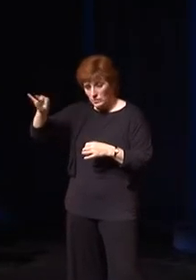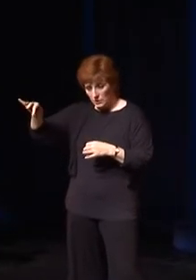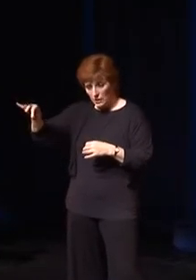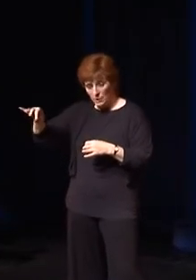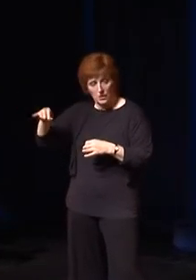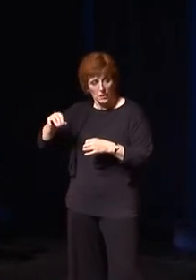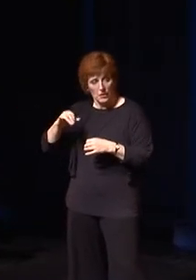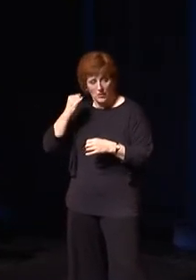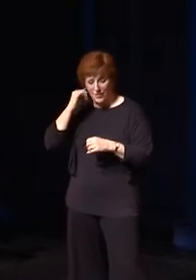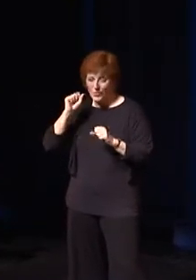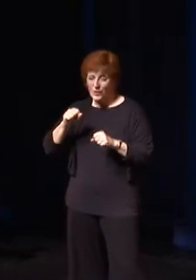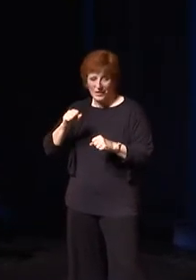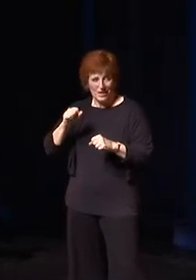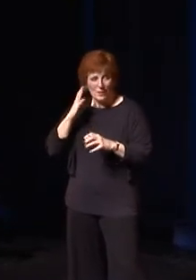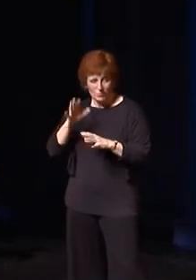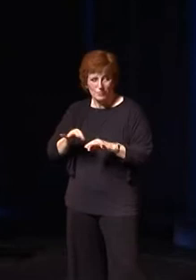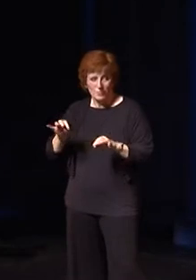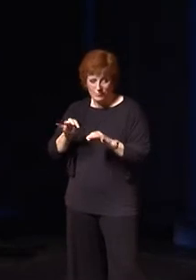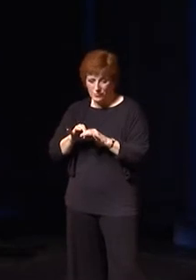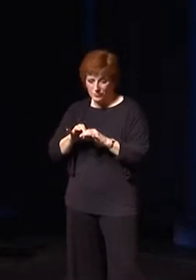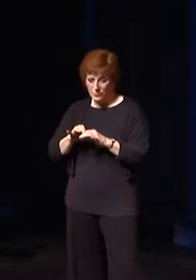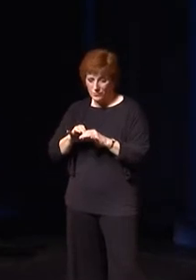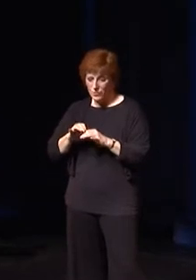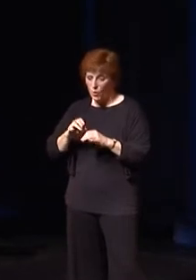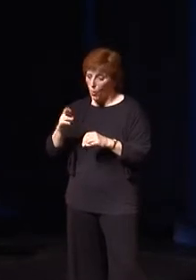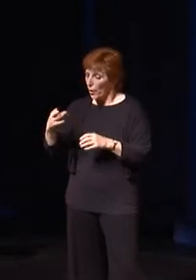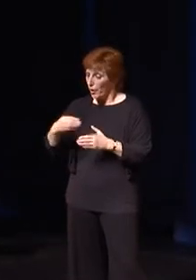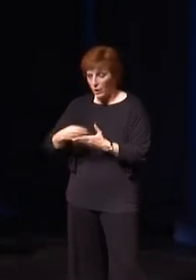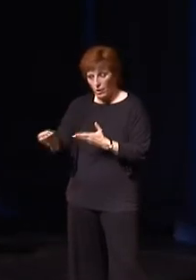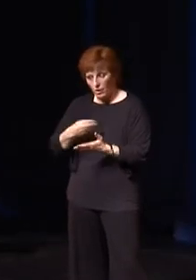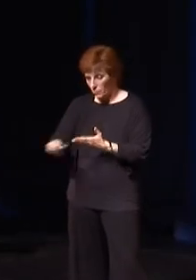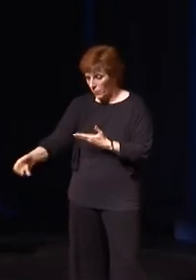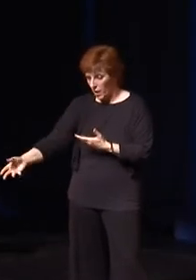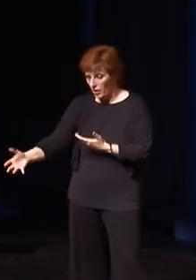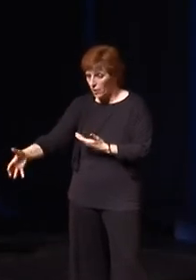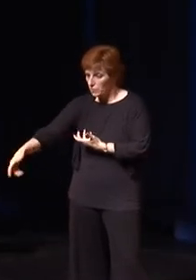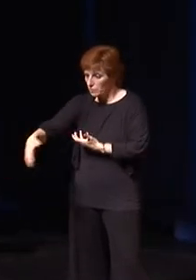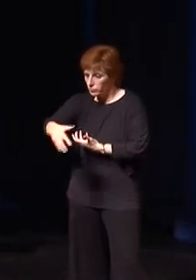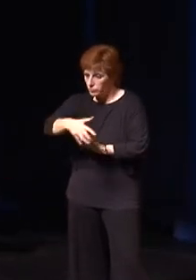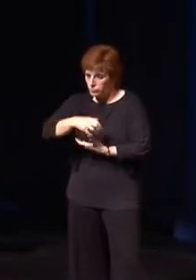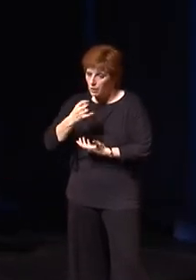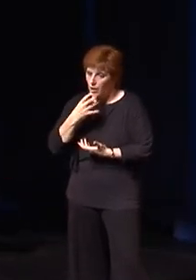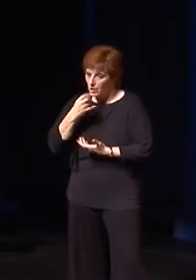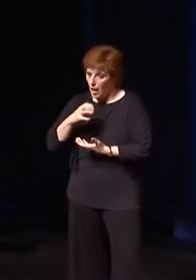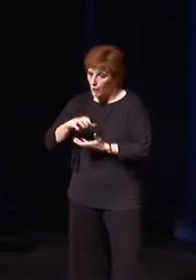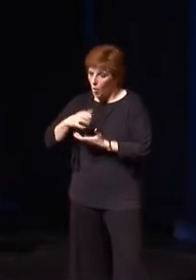If you can, I'd be hoarding the light bulbs now at Costco. No, I'm serious about that.